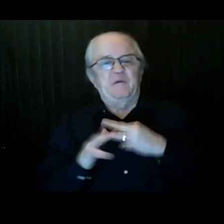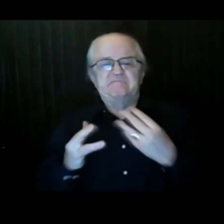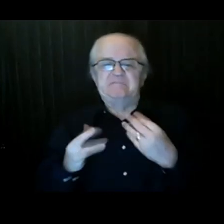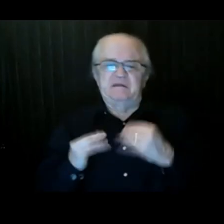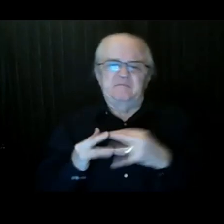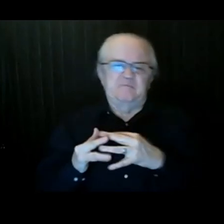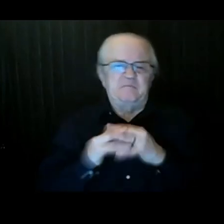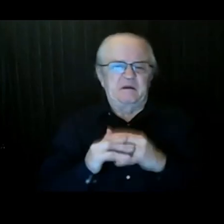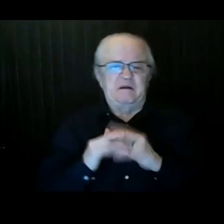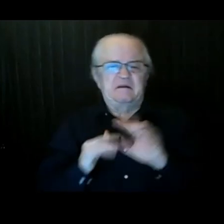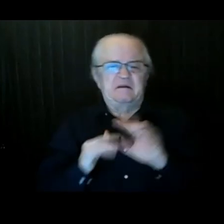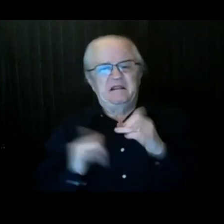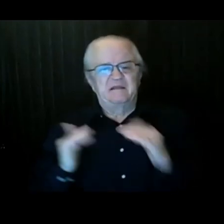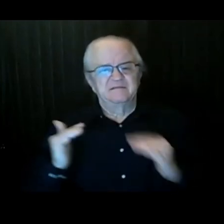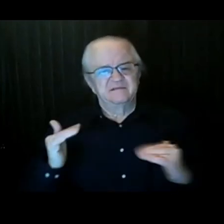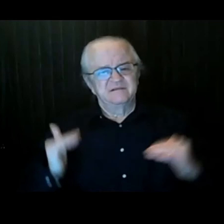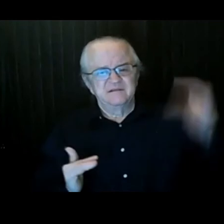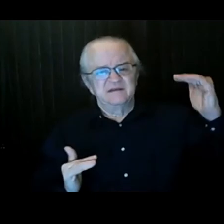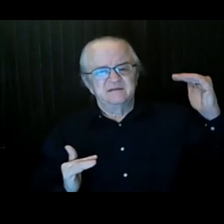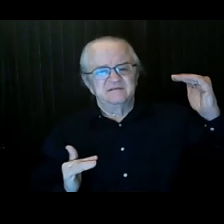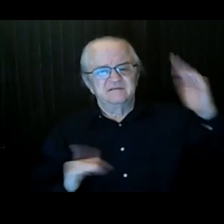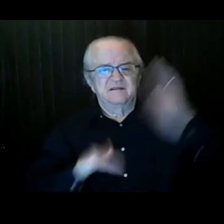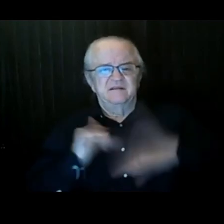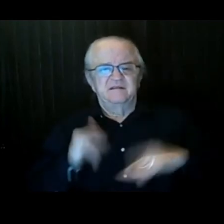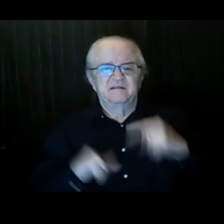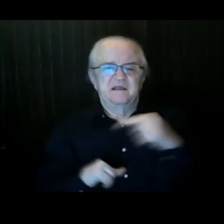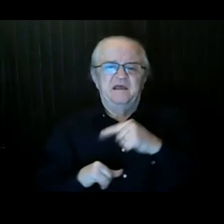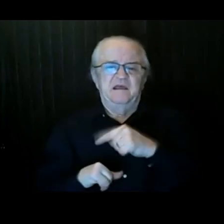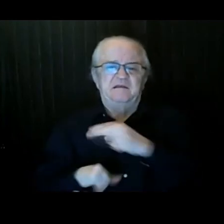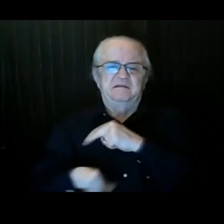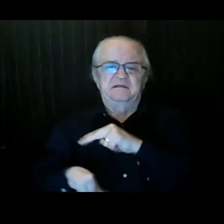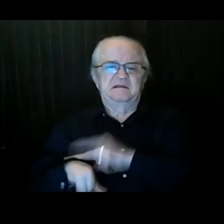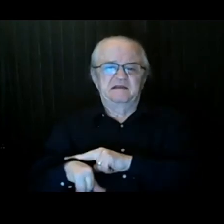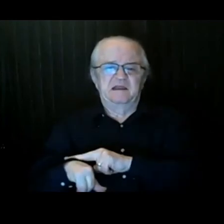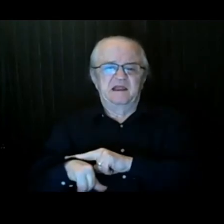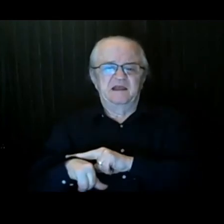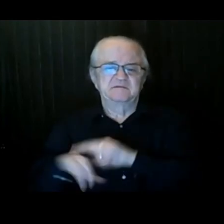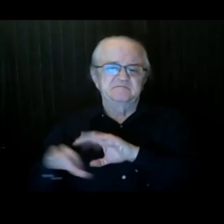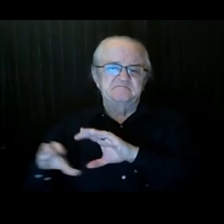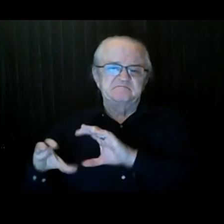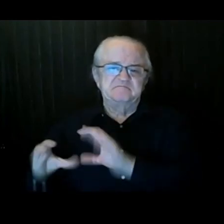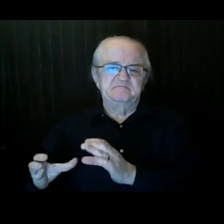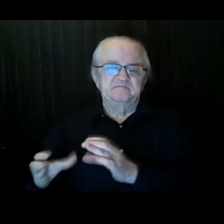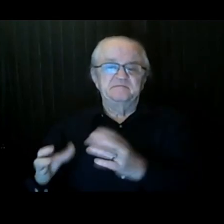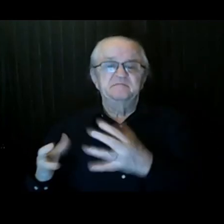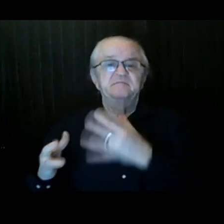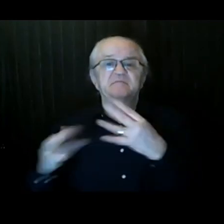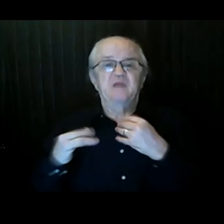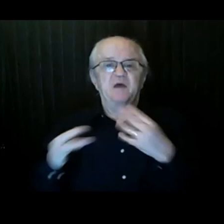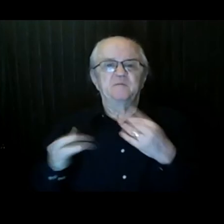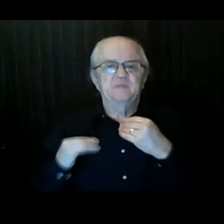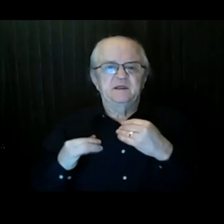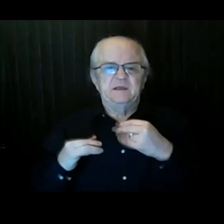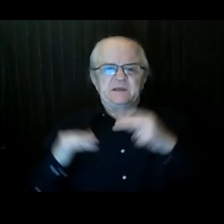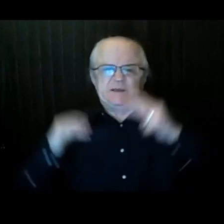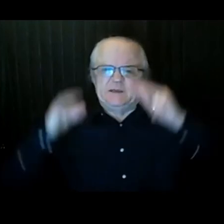far superior to the National League. And he taught me about the evil Yankees.